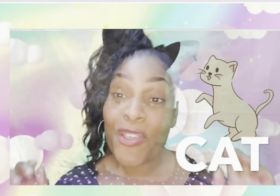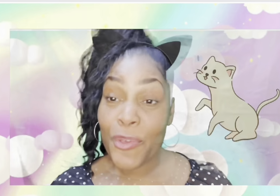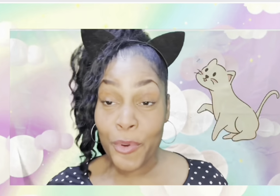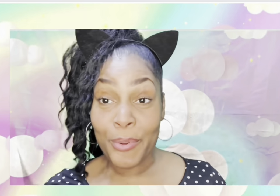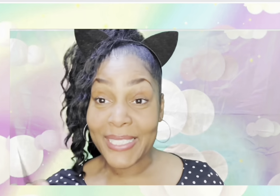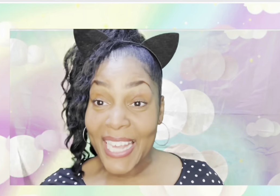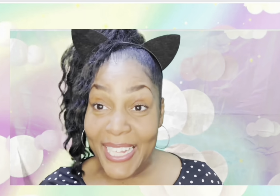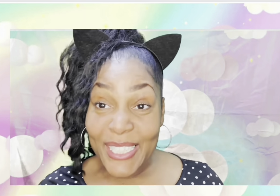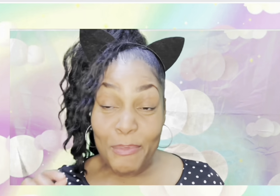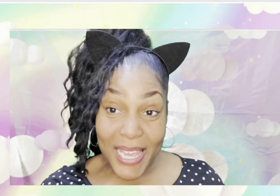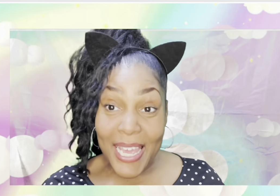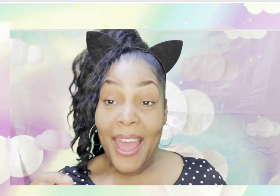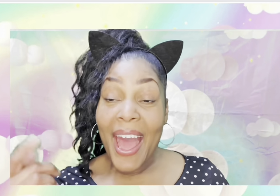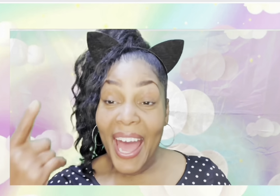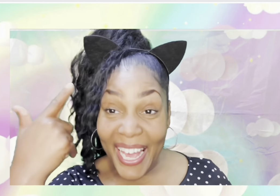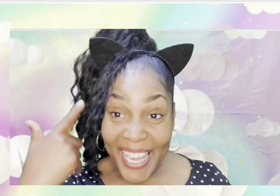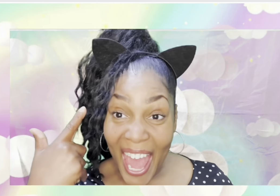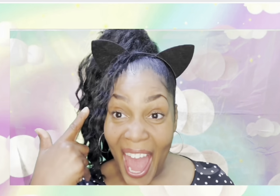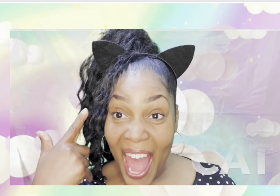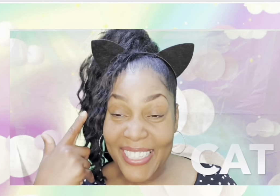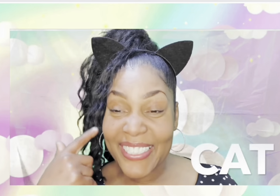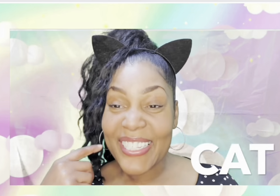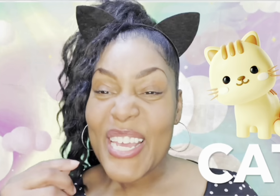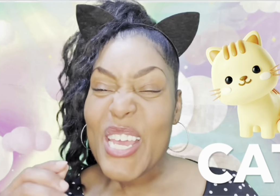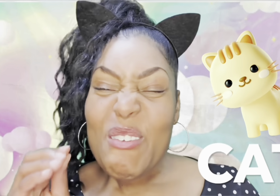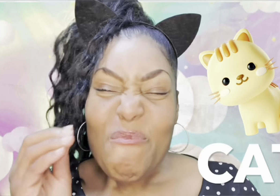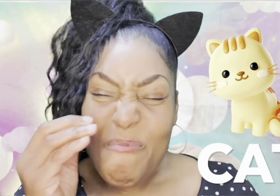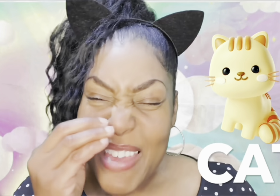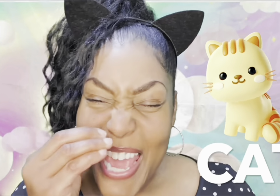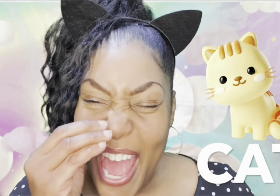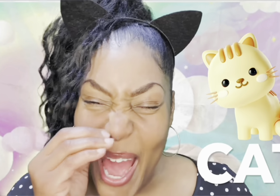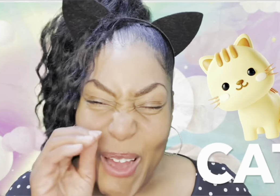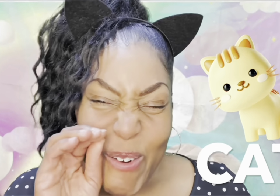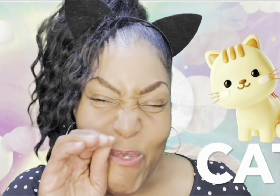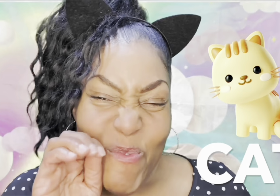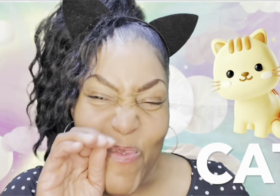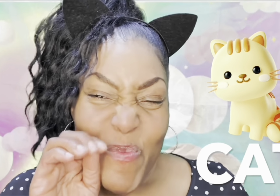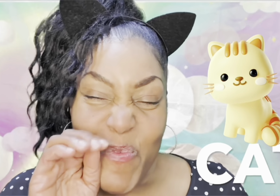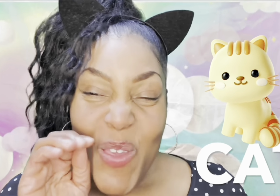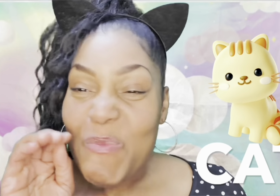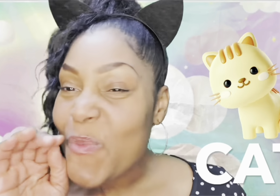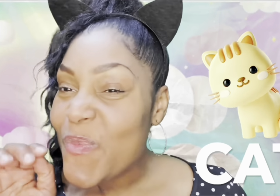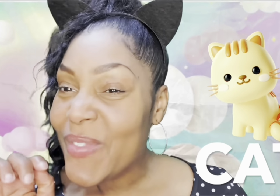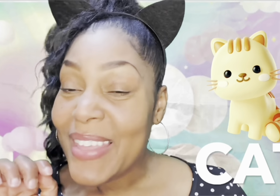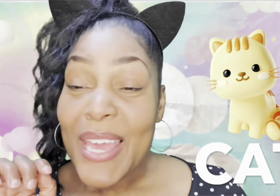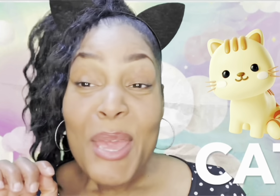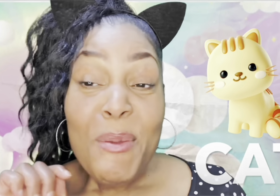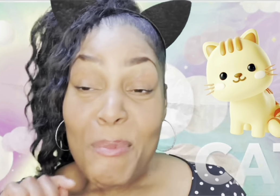Can you pretend to be a cat? Meow.